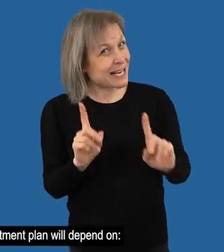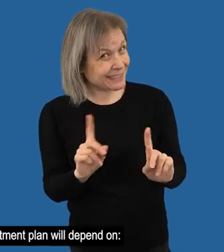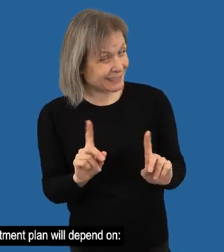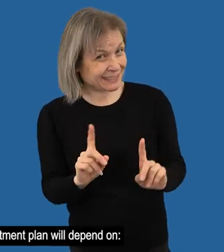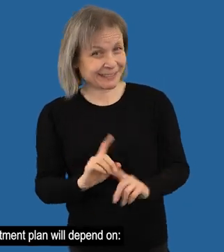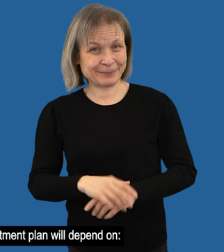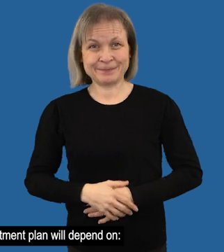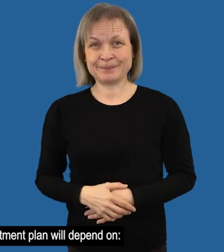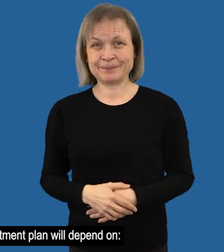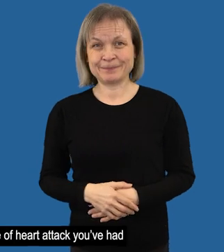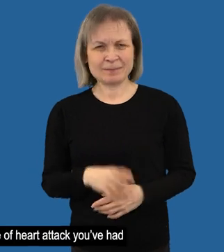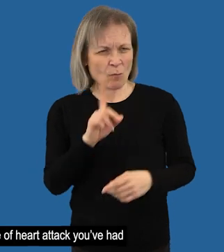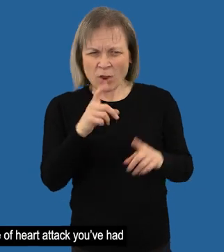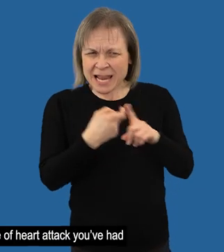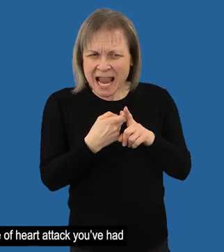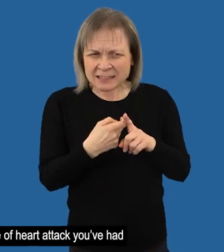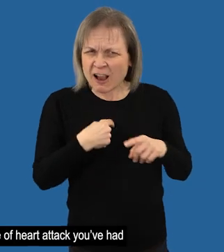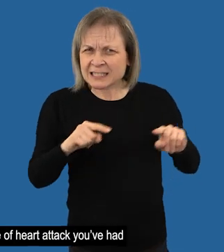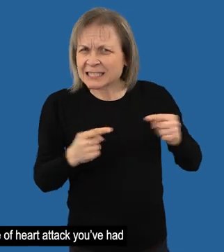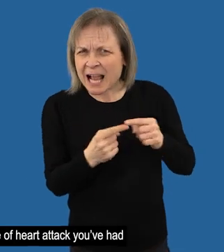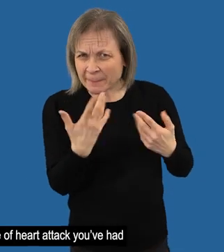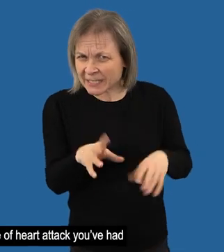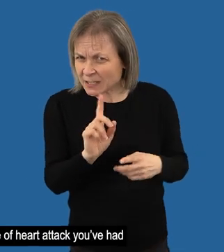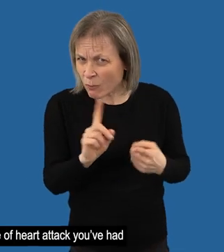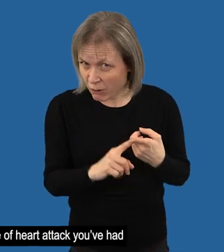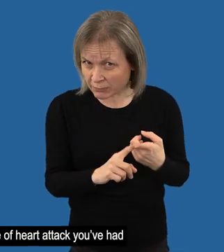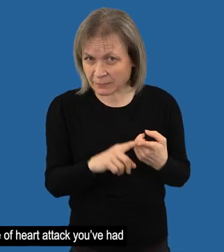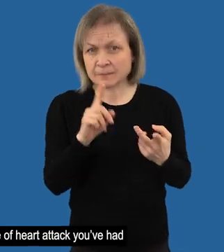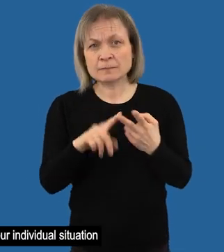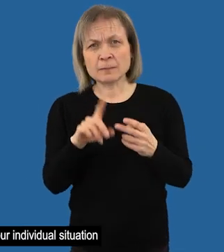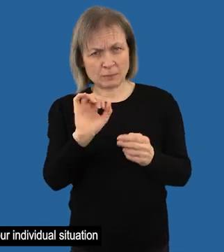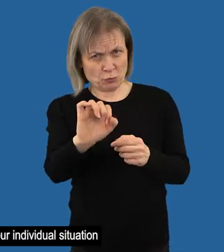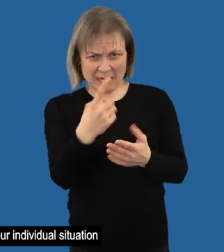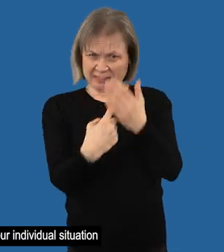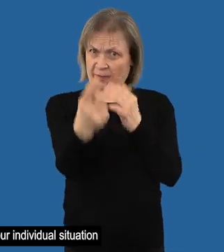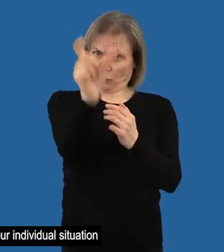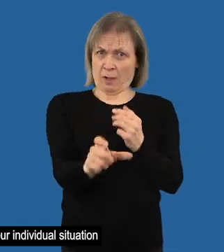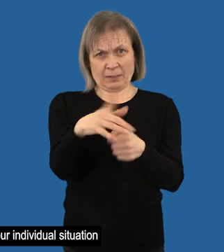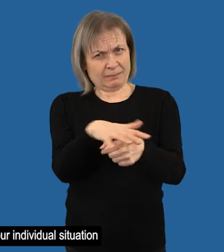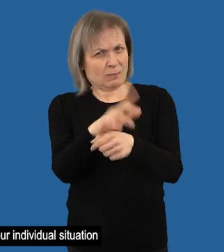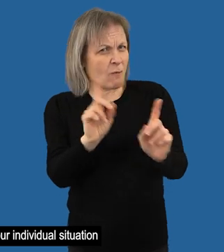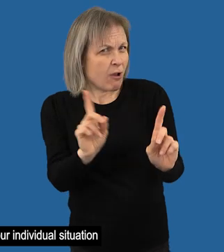Your treatment plan will depend on the type of heart attack you've had, your individual situation.